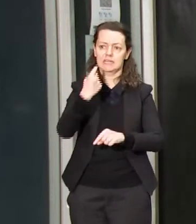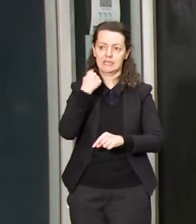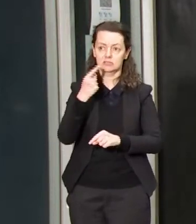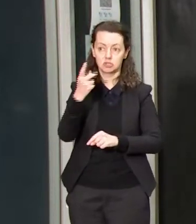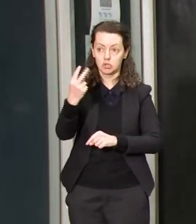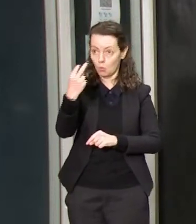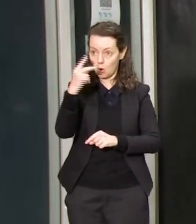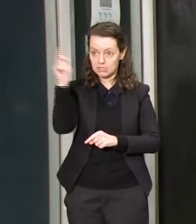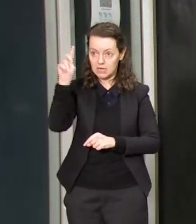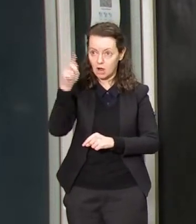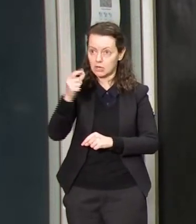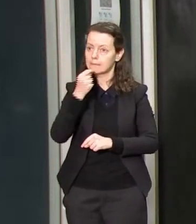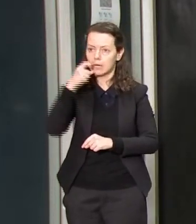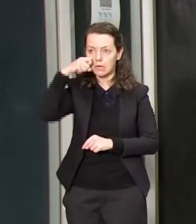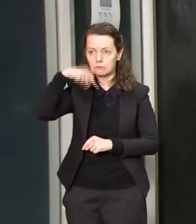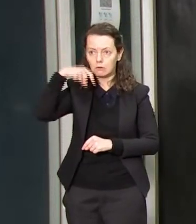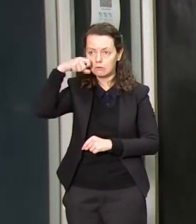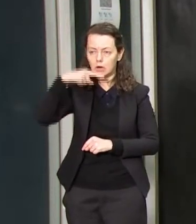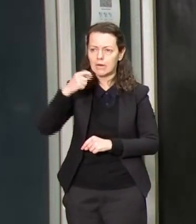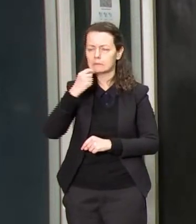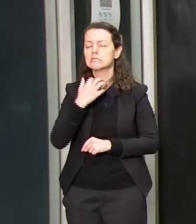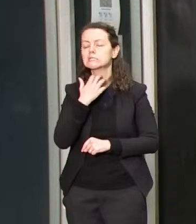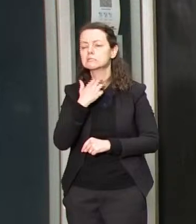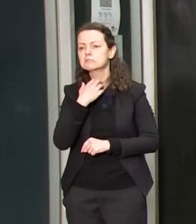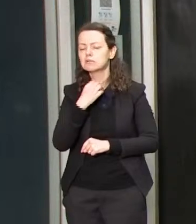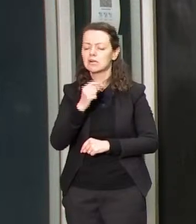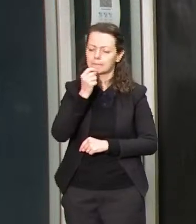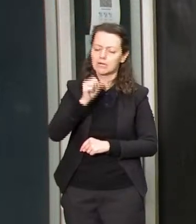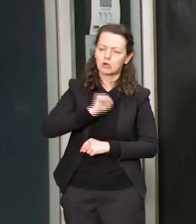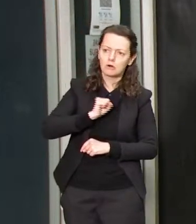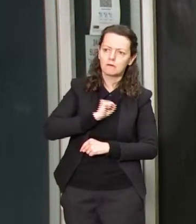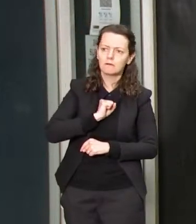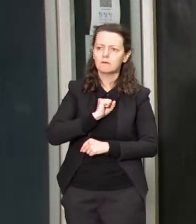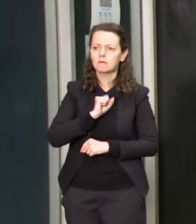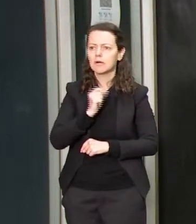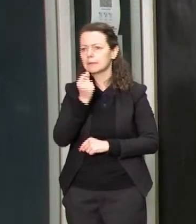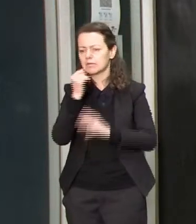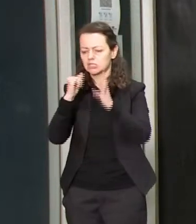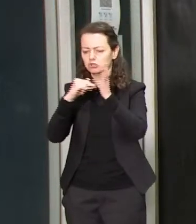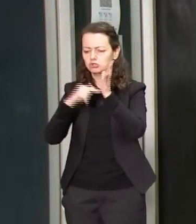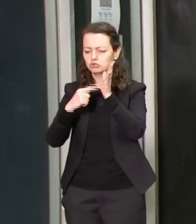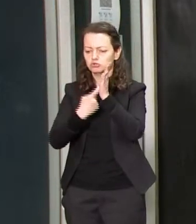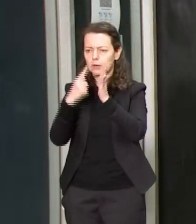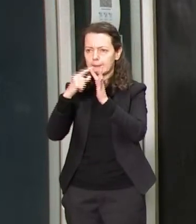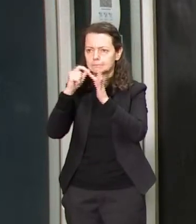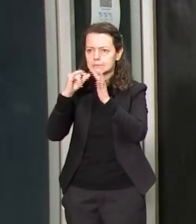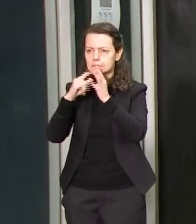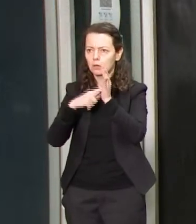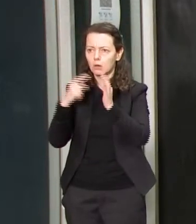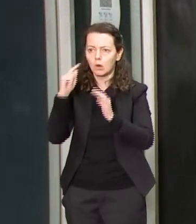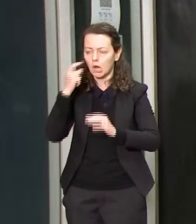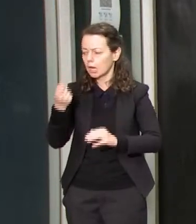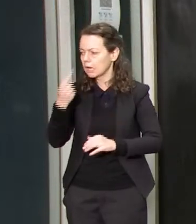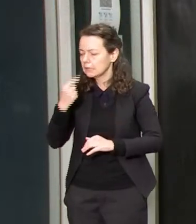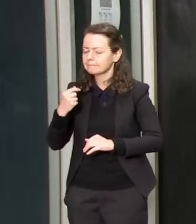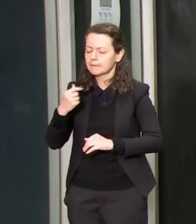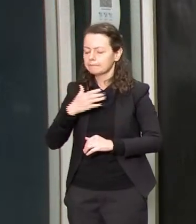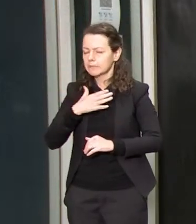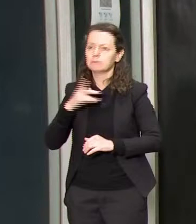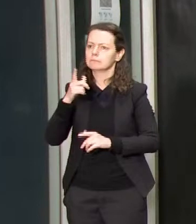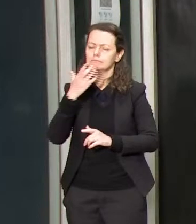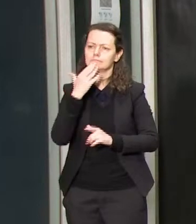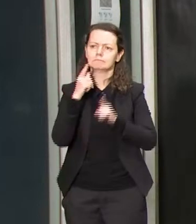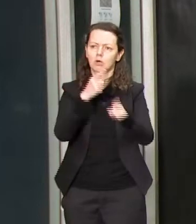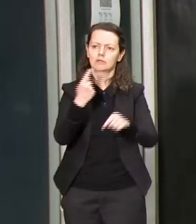and you've got a runny nose or a cough that's bothering you, or you've just popped some strepsils, then you know what you have to do. Go and